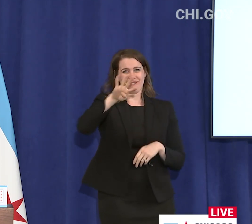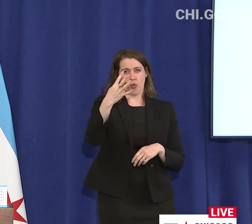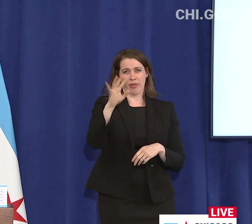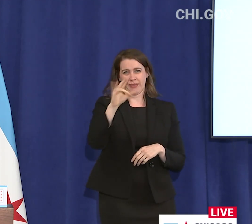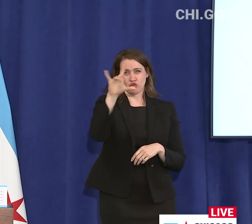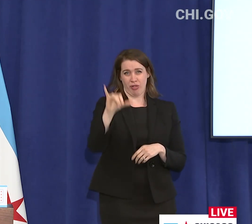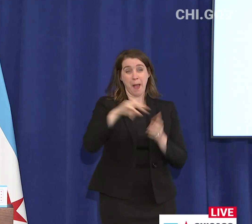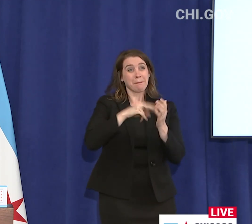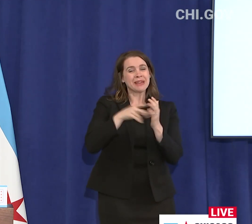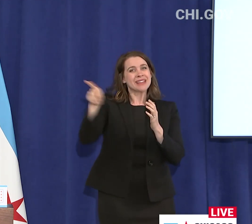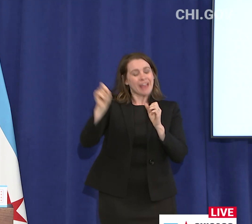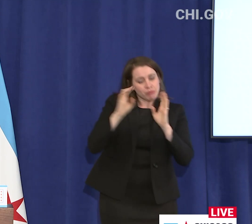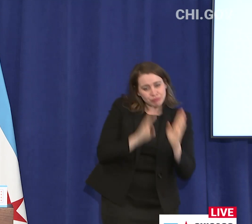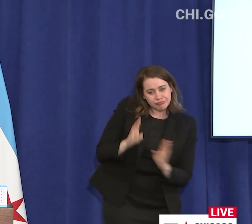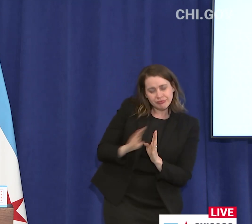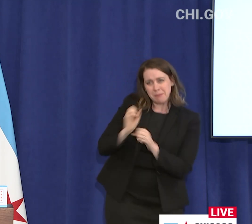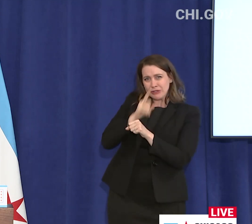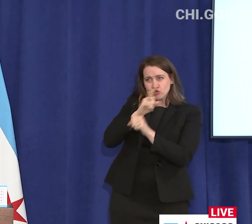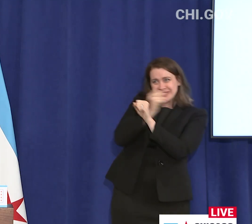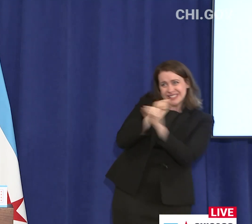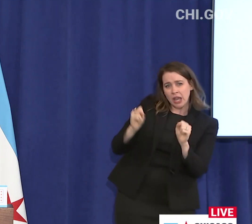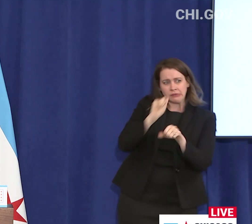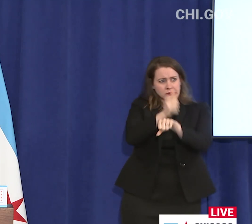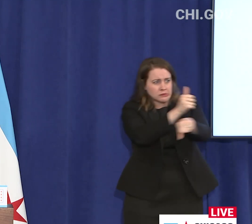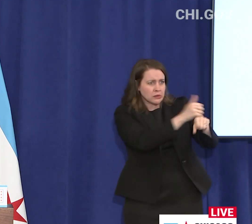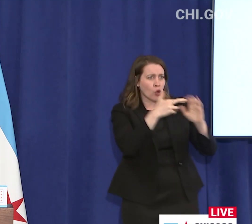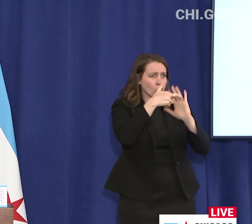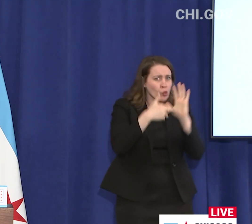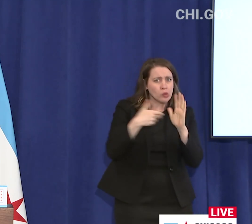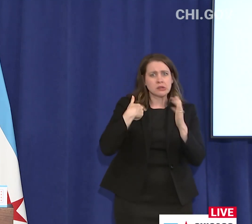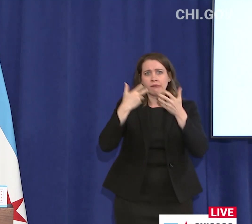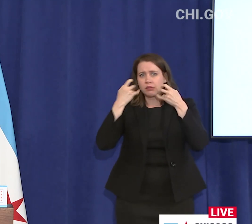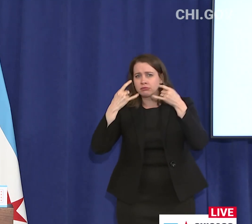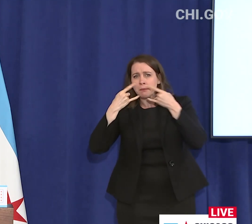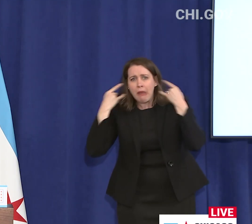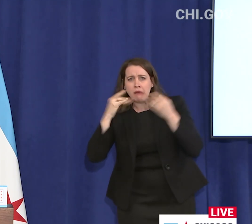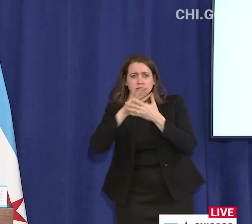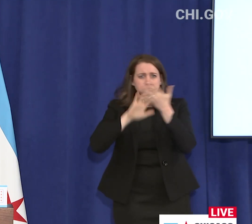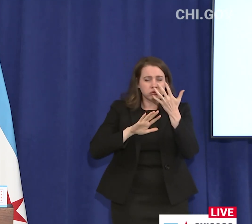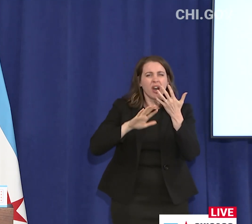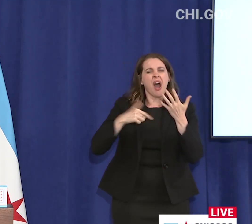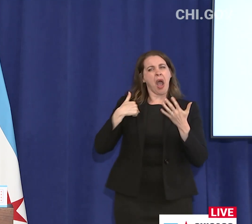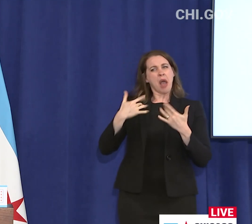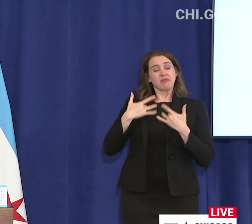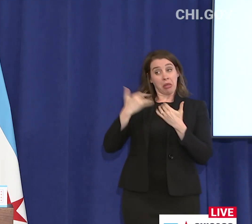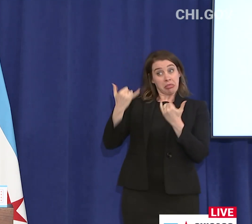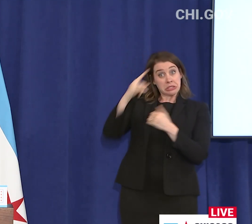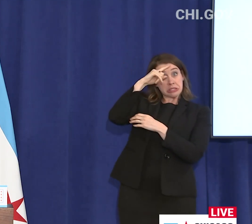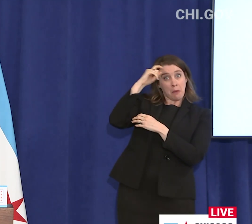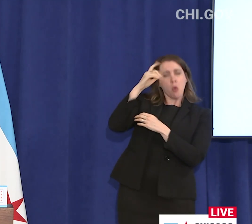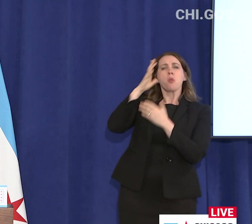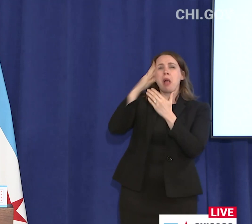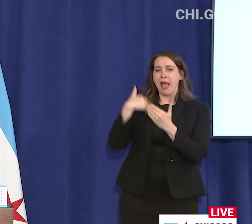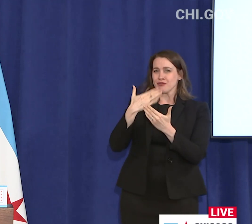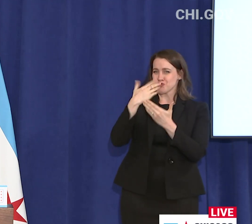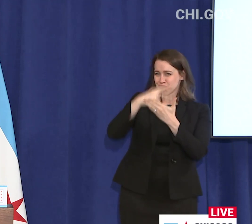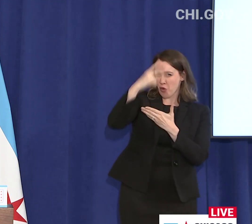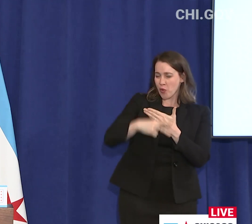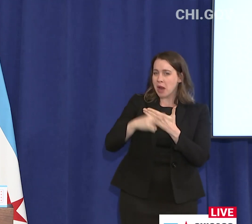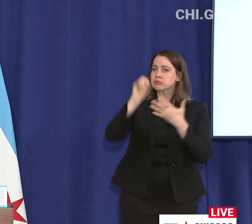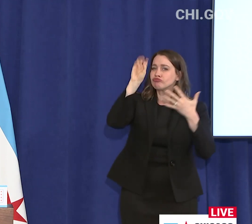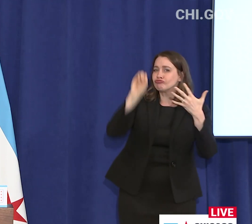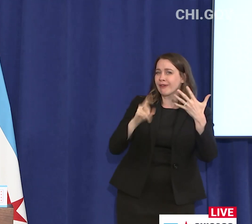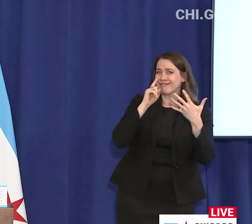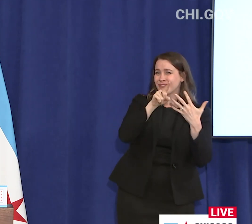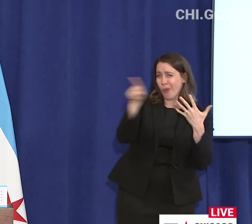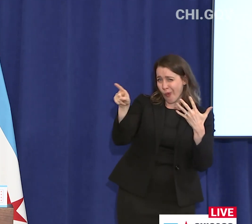to prepare. But I think we'll have a very good set of robust offerings for the summer, and we know that that's important, particularly